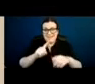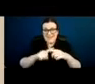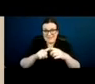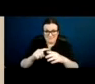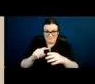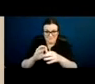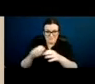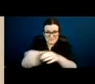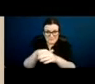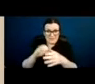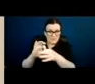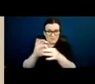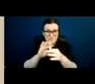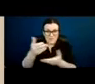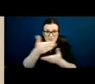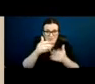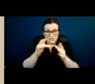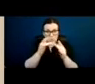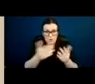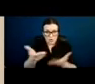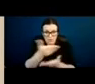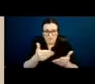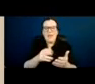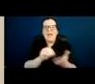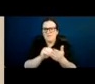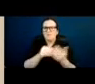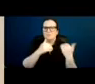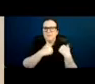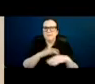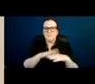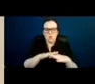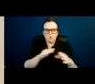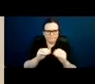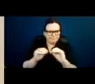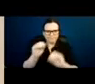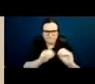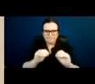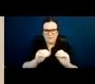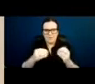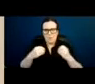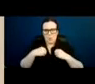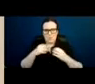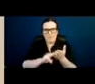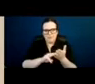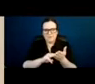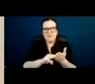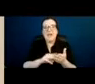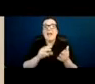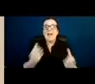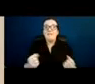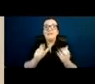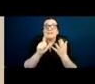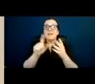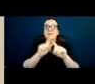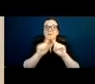tasked with carrying out consultations on the Draft Report amongst its own membership. It ran seven online sessions